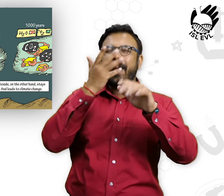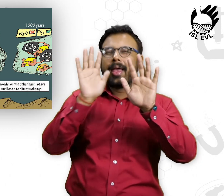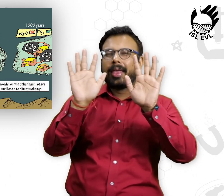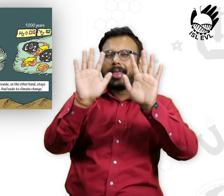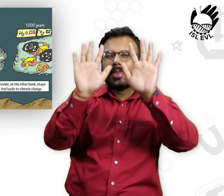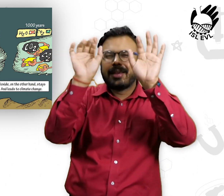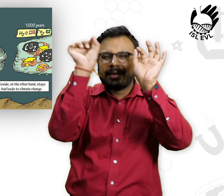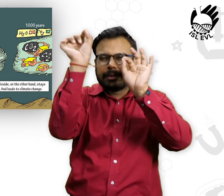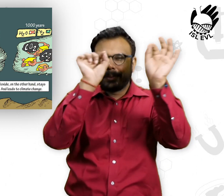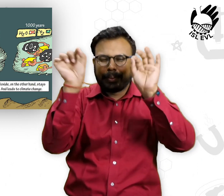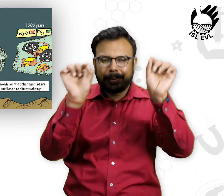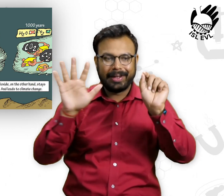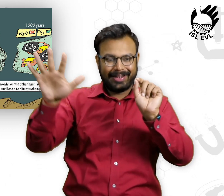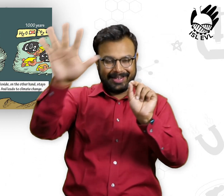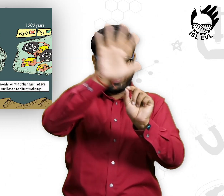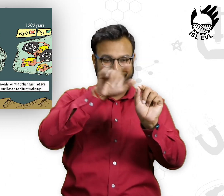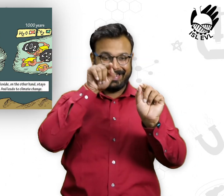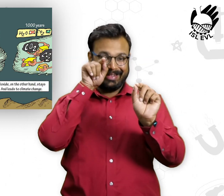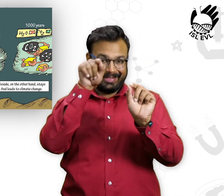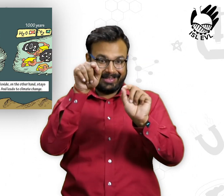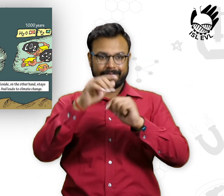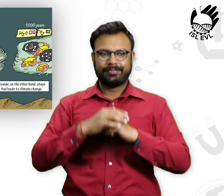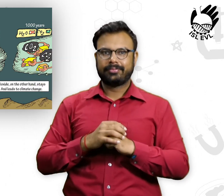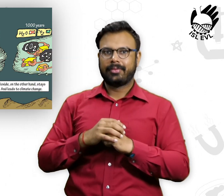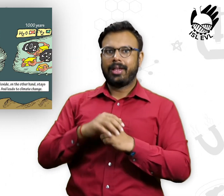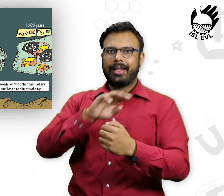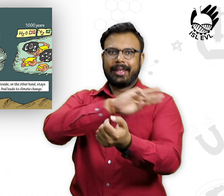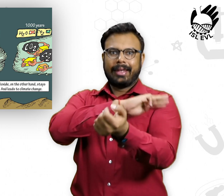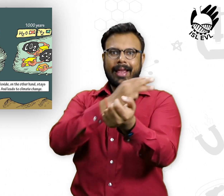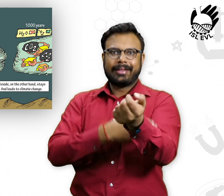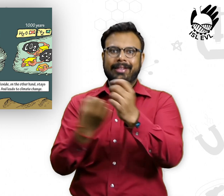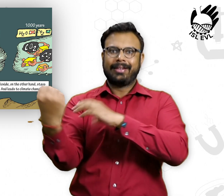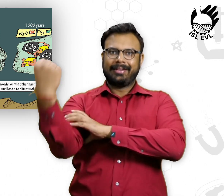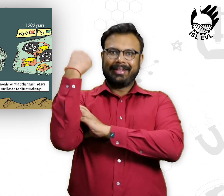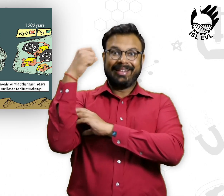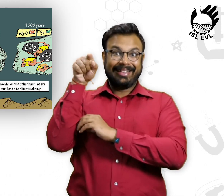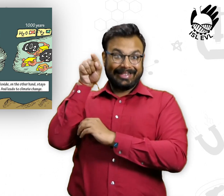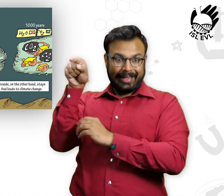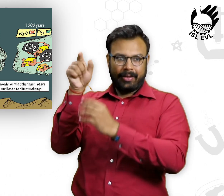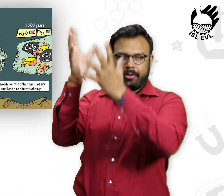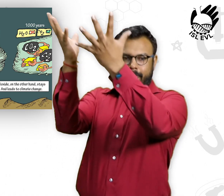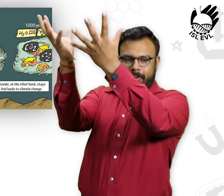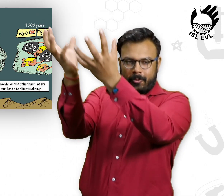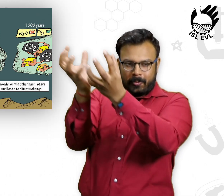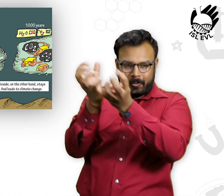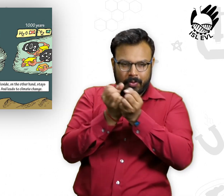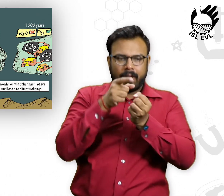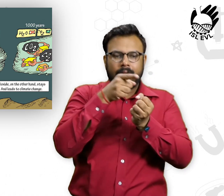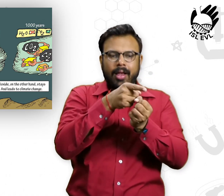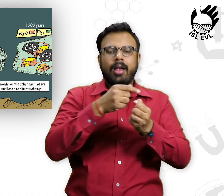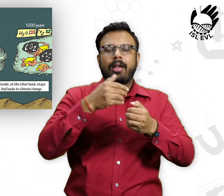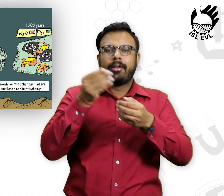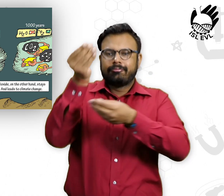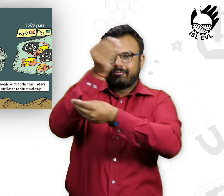Water or water vapor in the atmosphere captures more energy